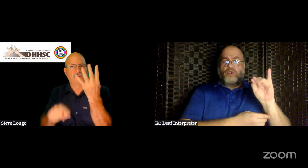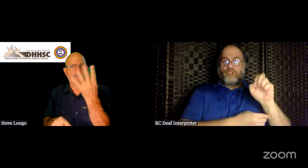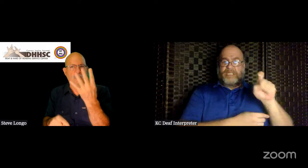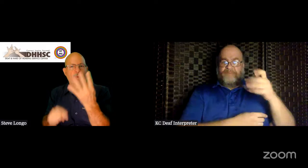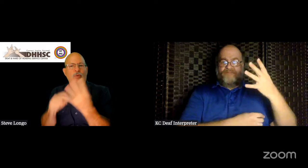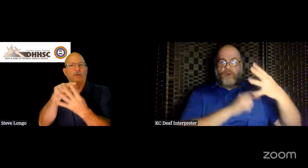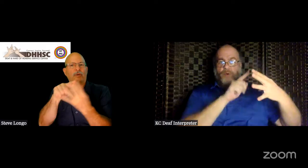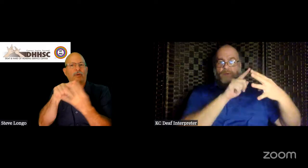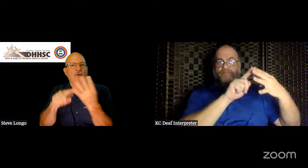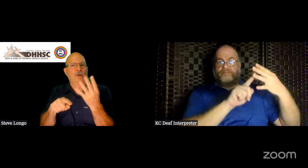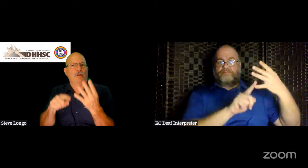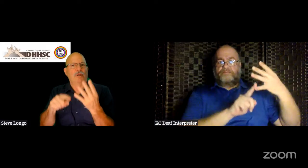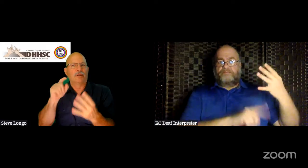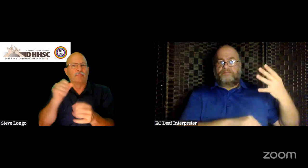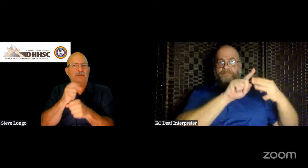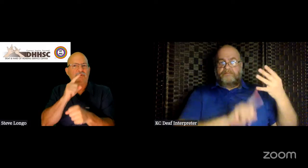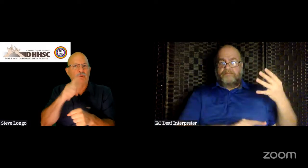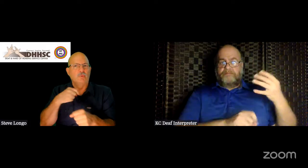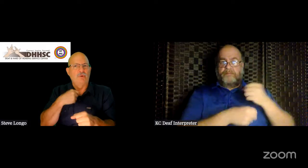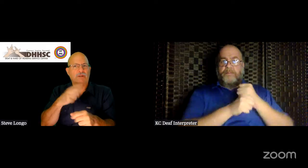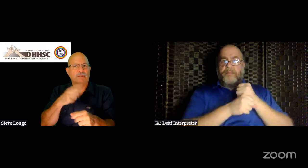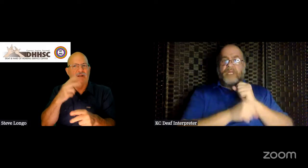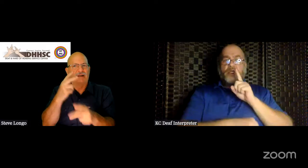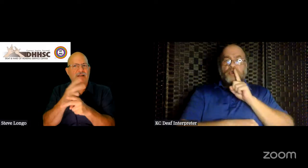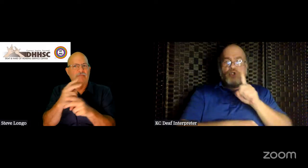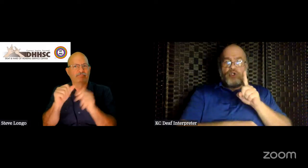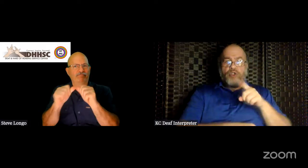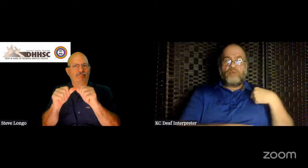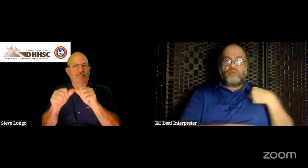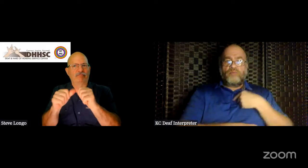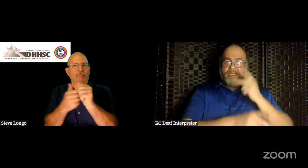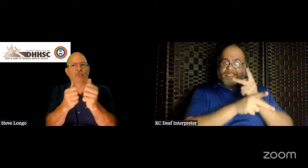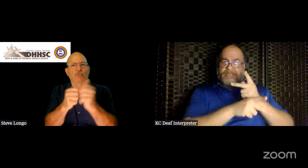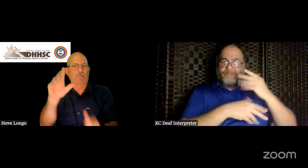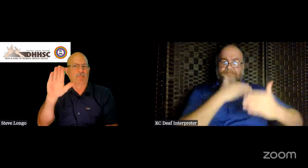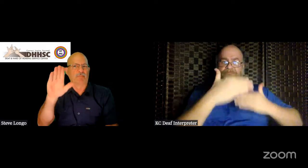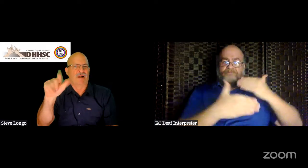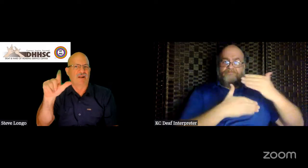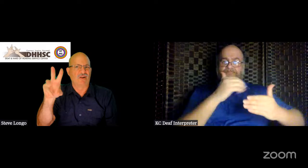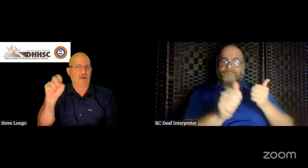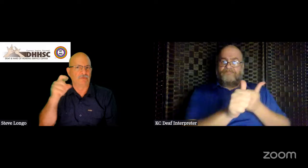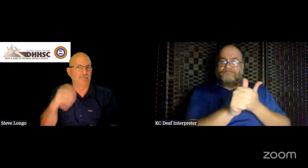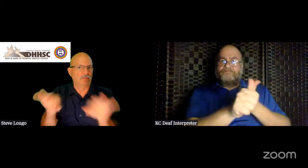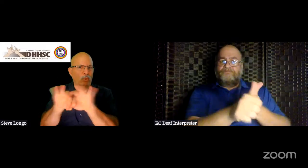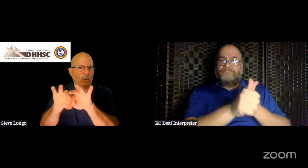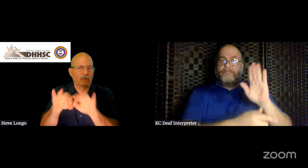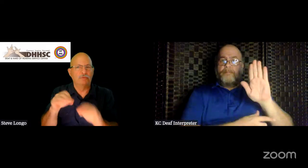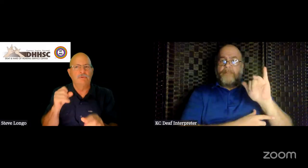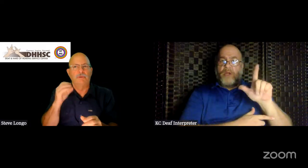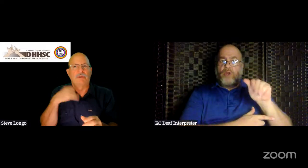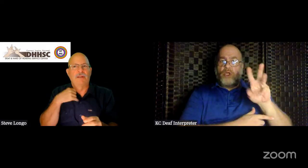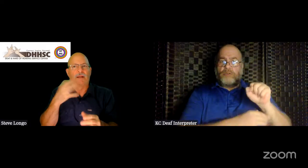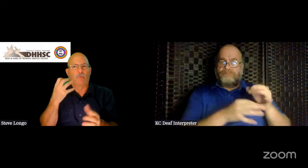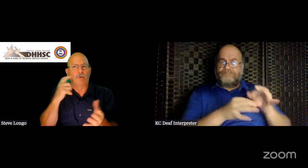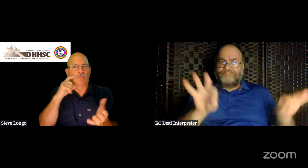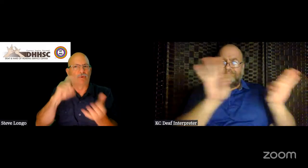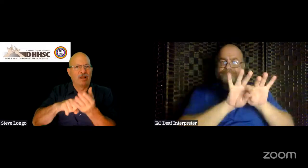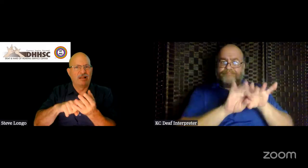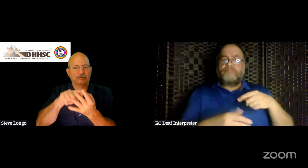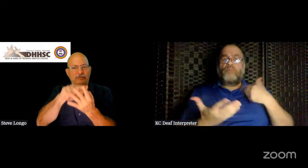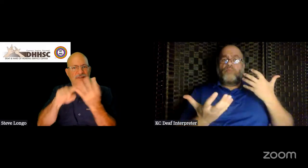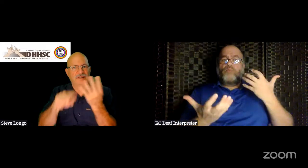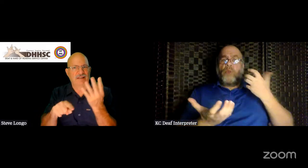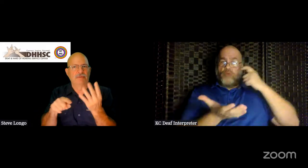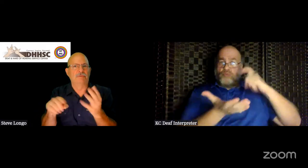We do need 4 motions tonight regarding the business that we're going to discuss. Want to make sure